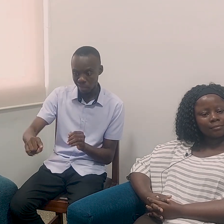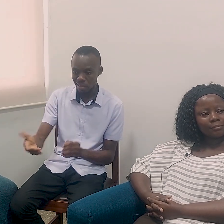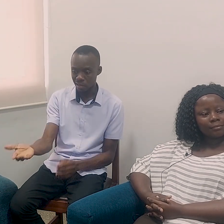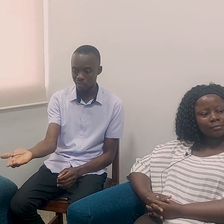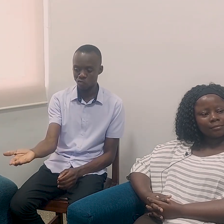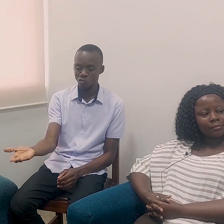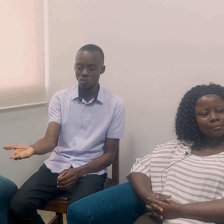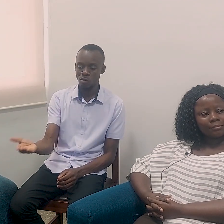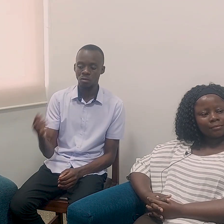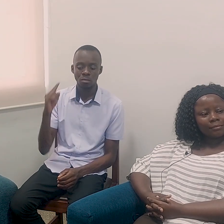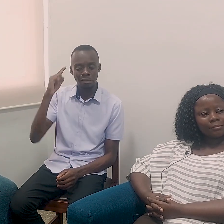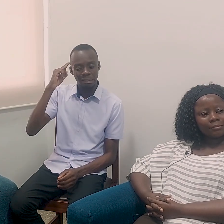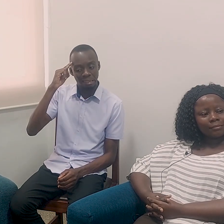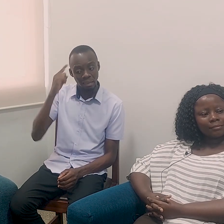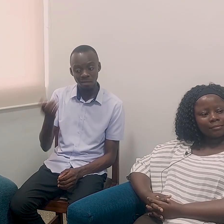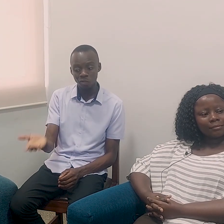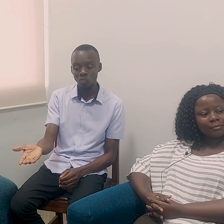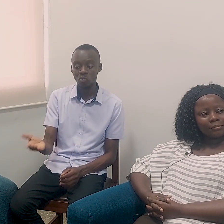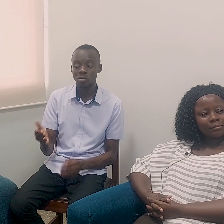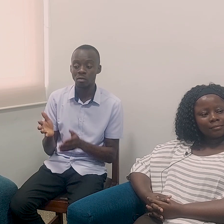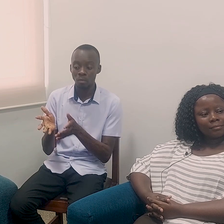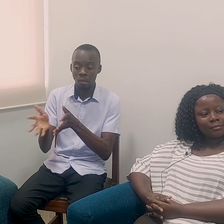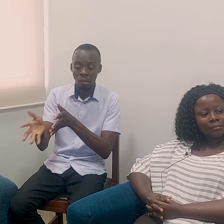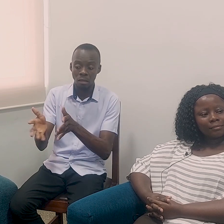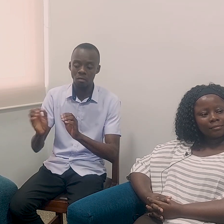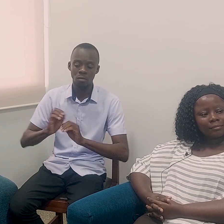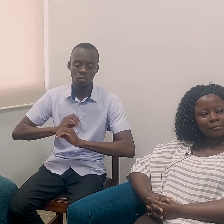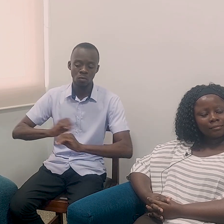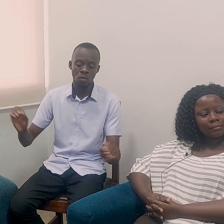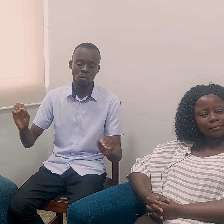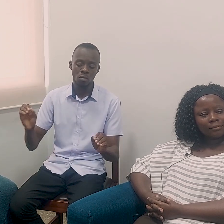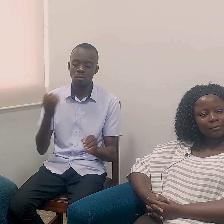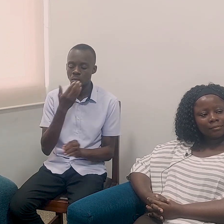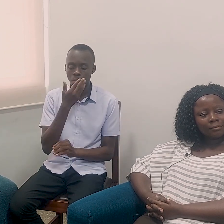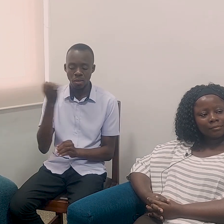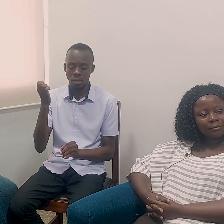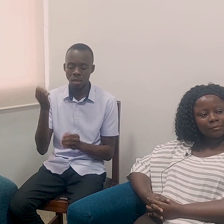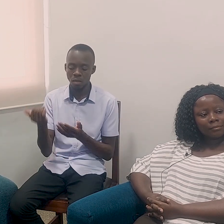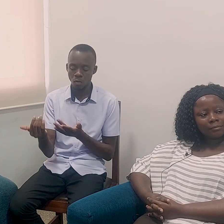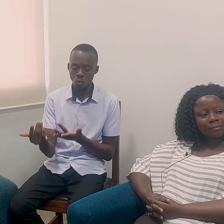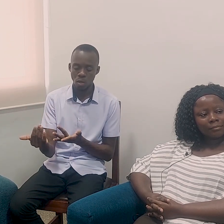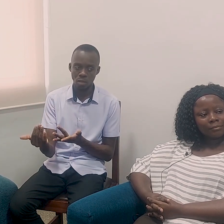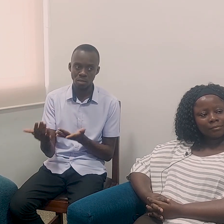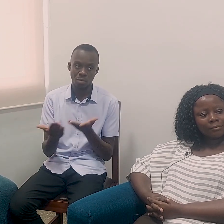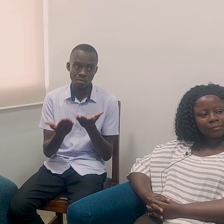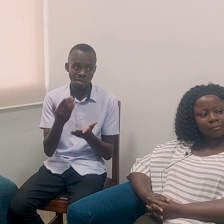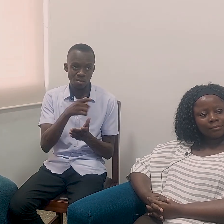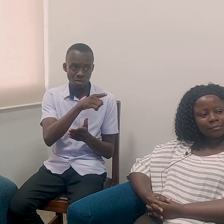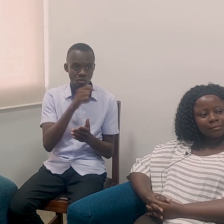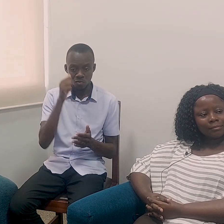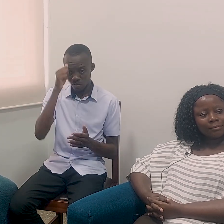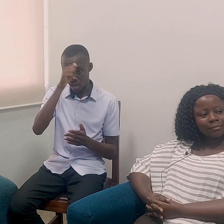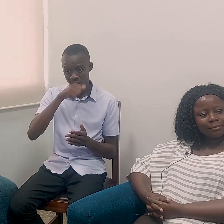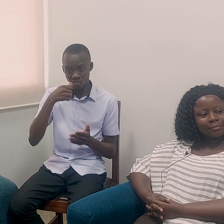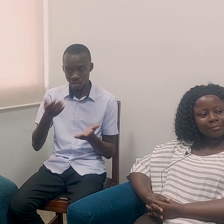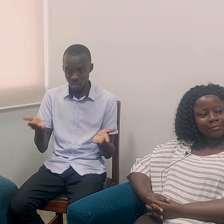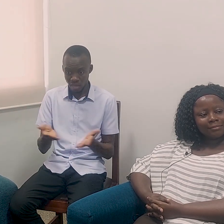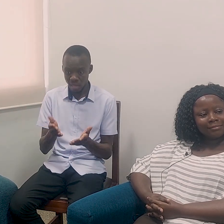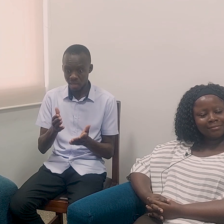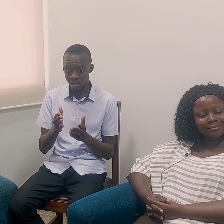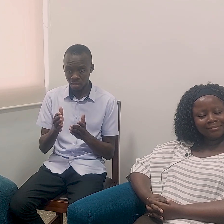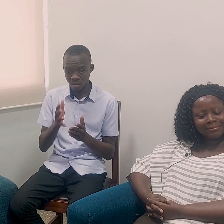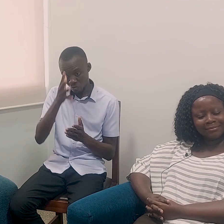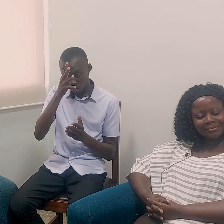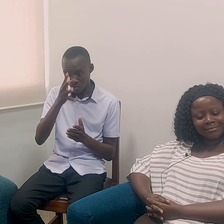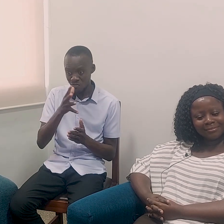be going through certain things. I think there's a lot of jokes about if you're in an African family and you say you're depressed, you just keep it in your room. Or